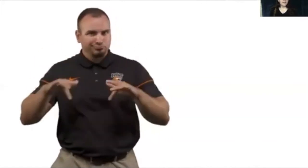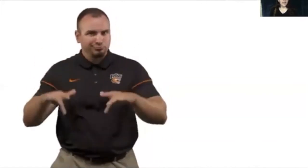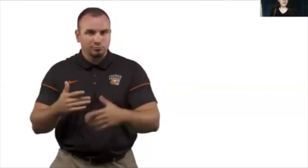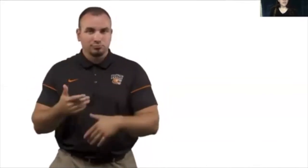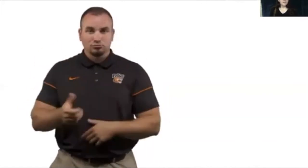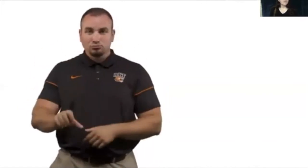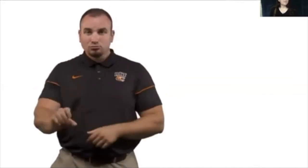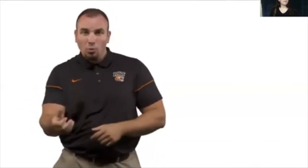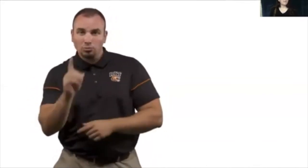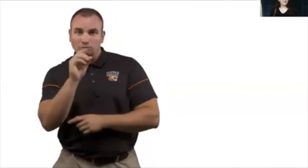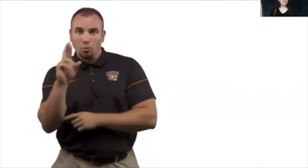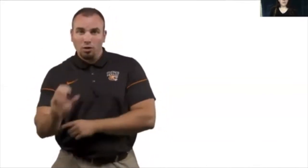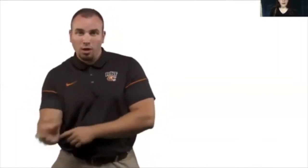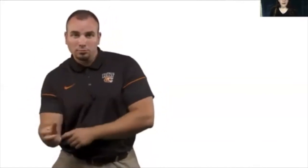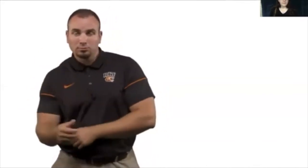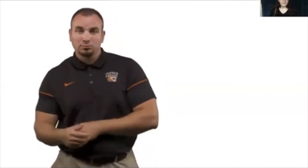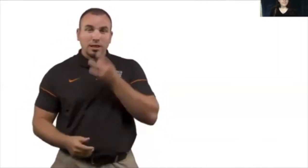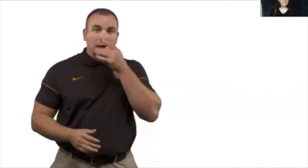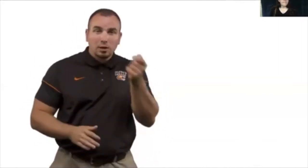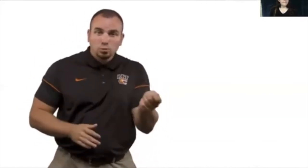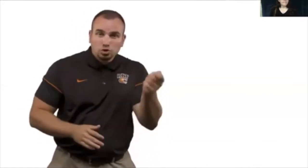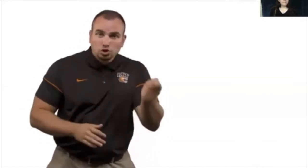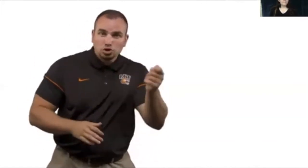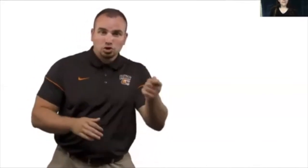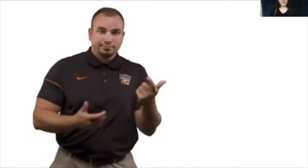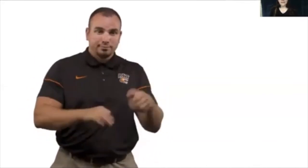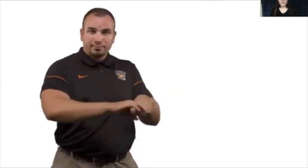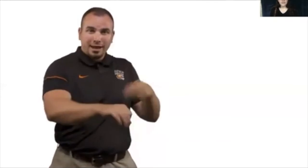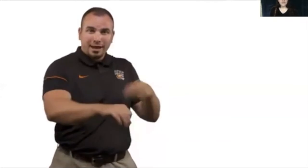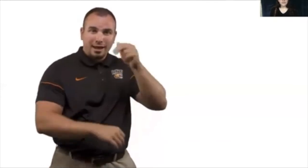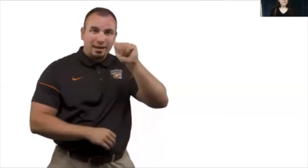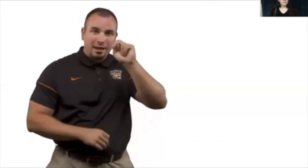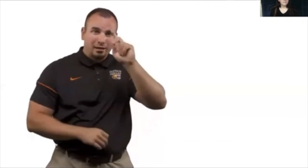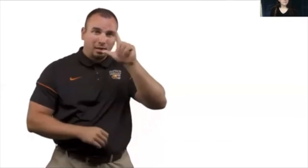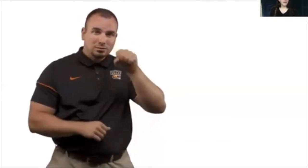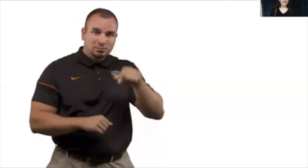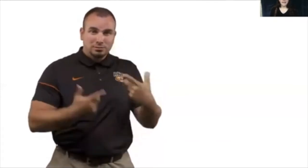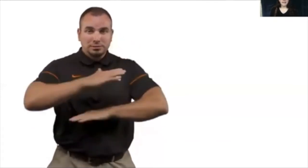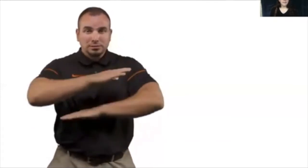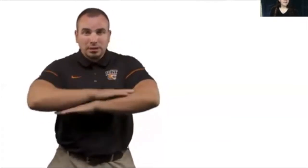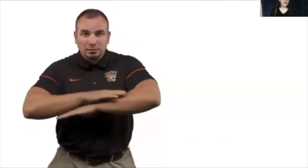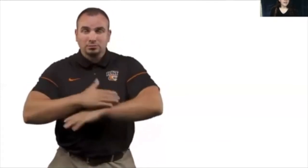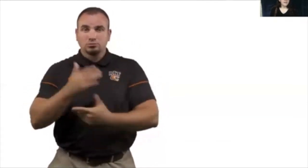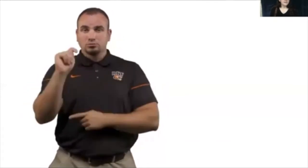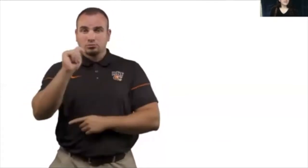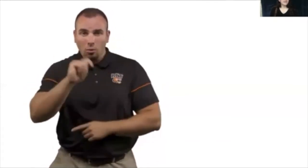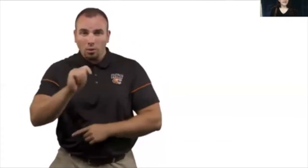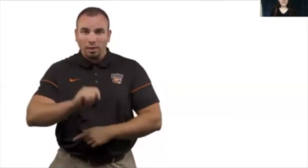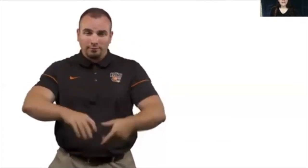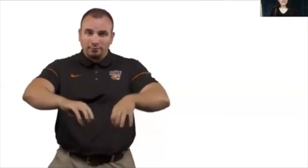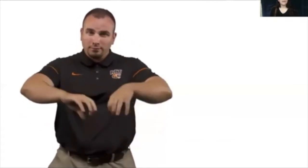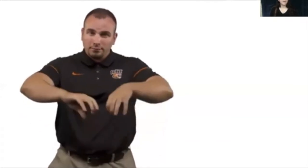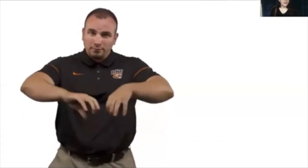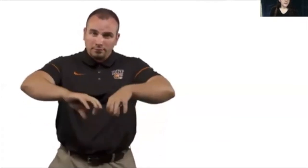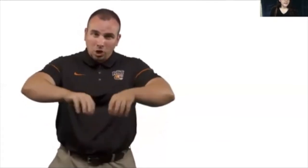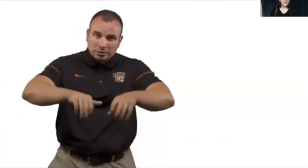as tables, doorknobs, light switches, any type of handle,